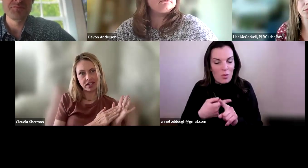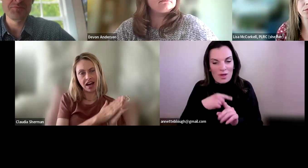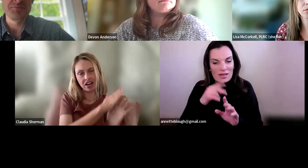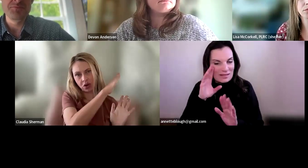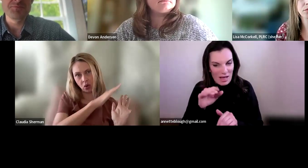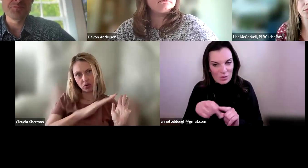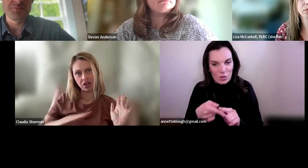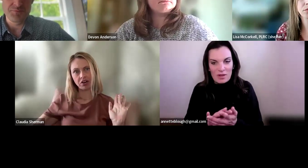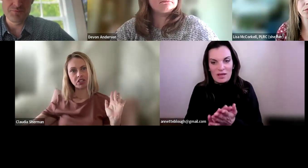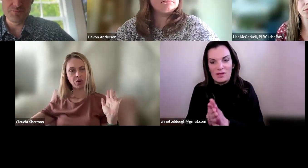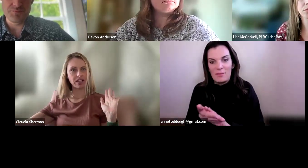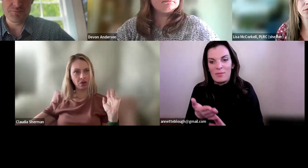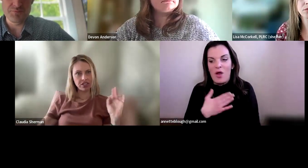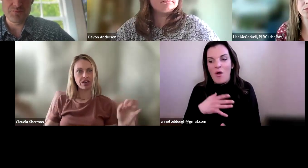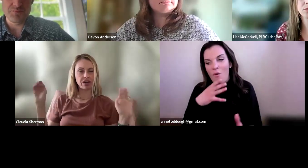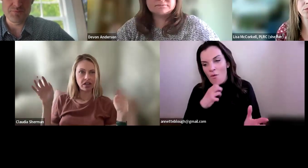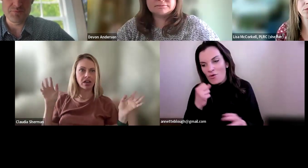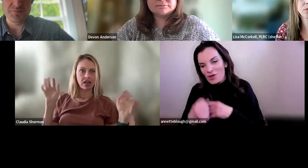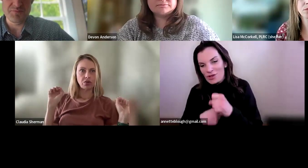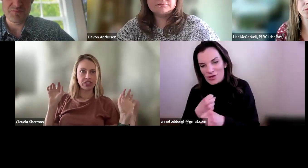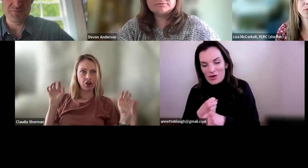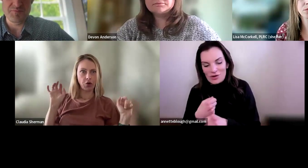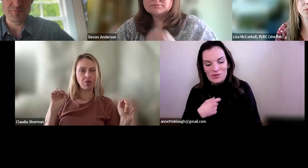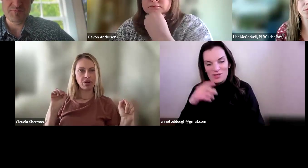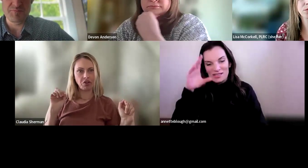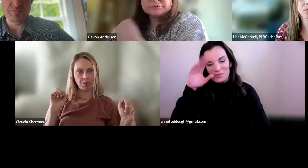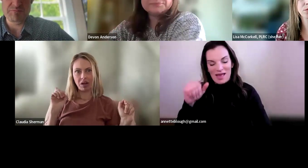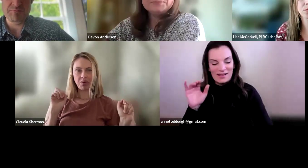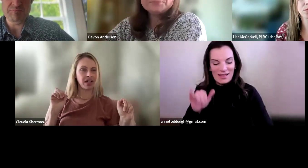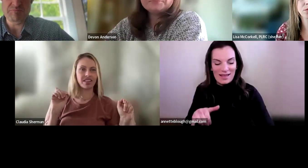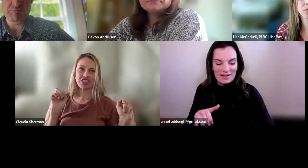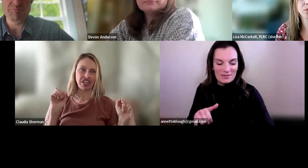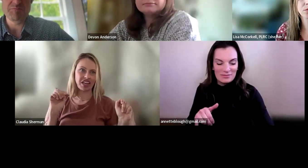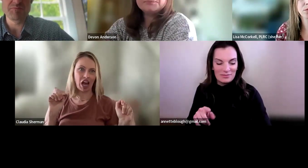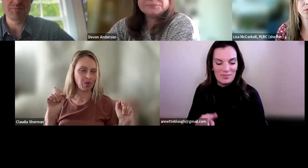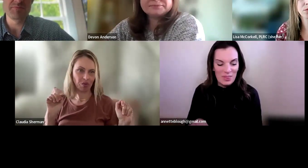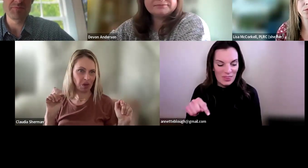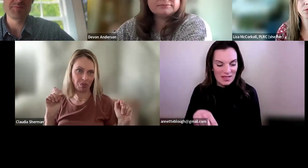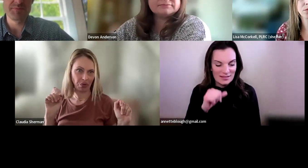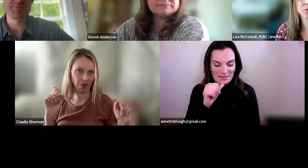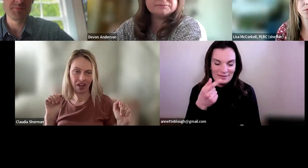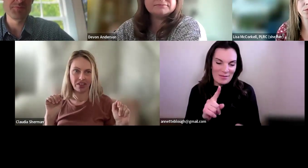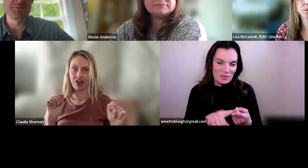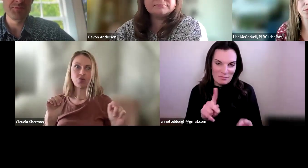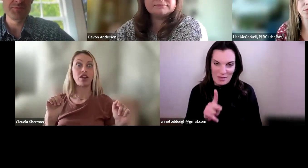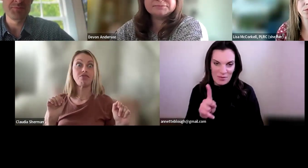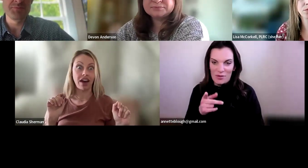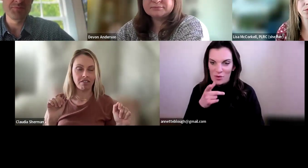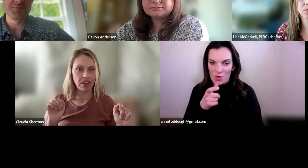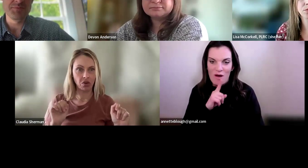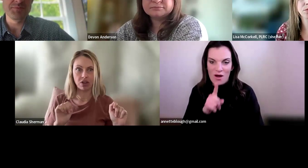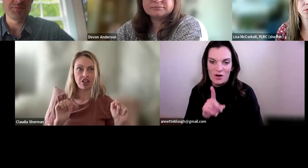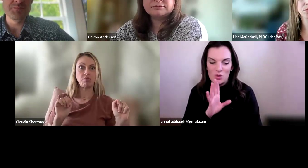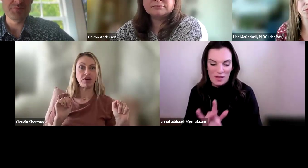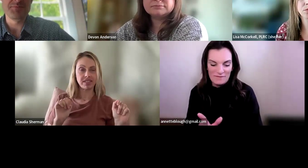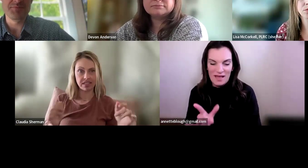get to slide into our golden years, we're allowed to loosen our grip a little bit, but this doesn't happen to people that are